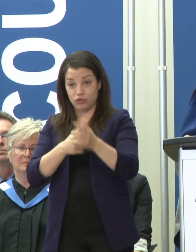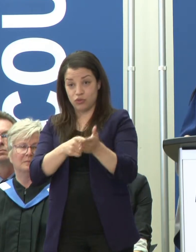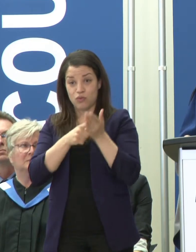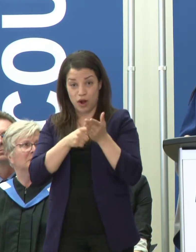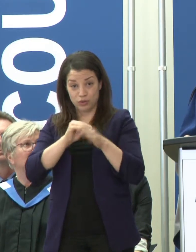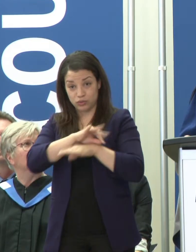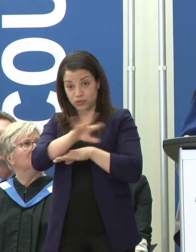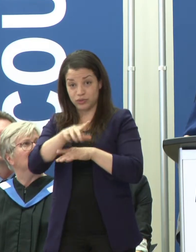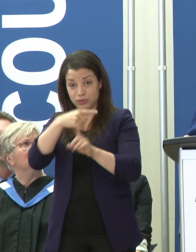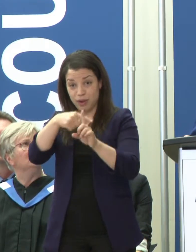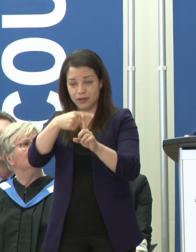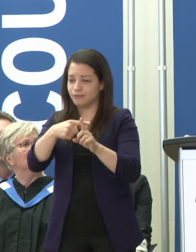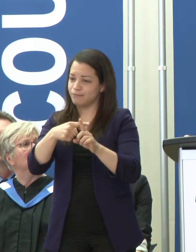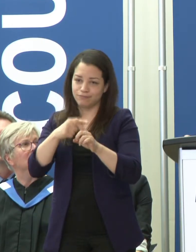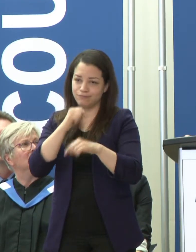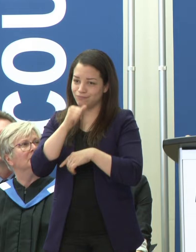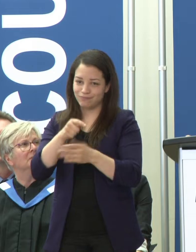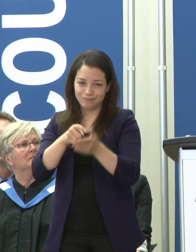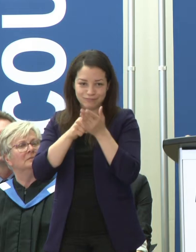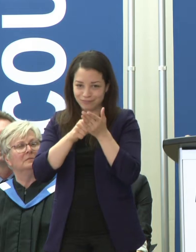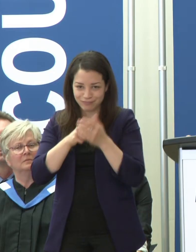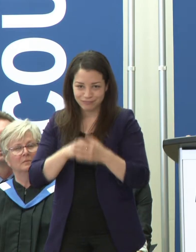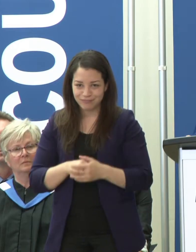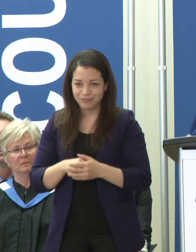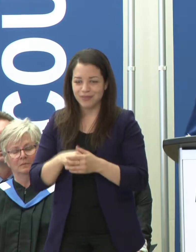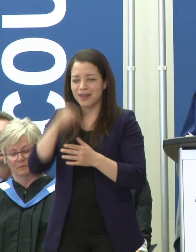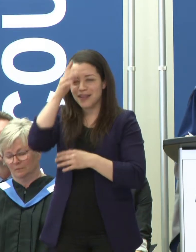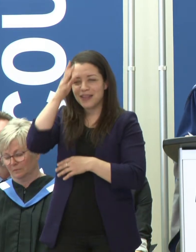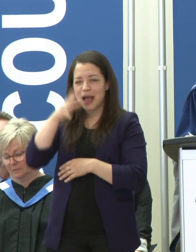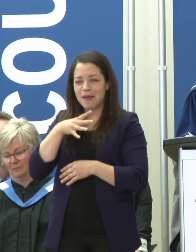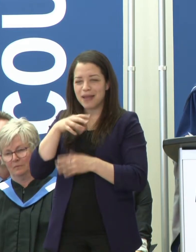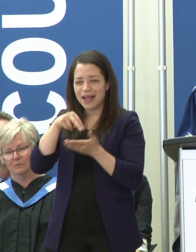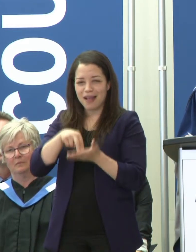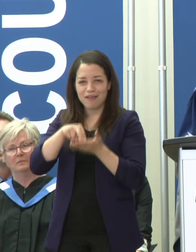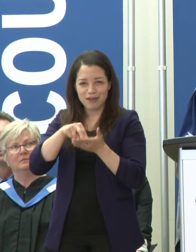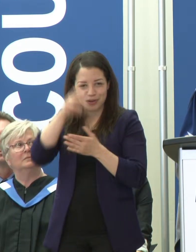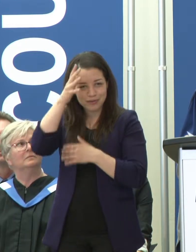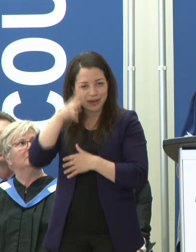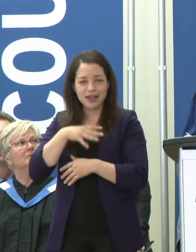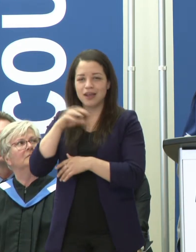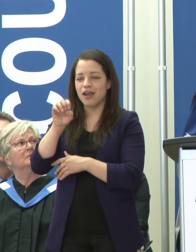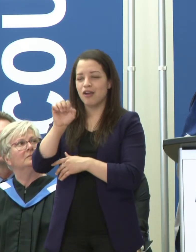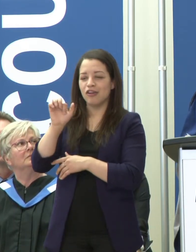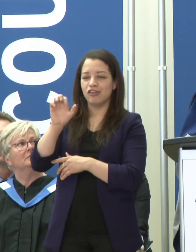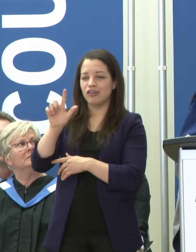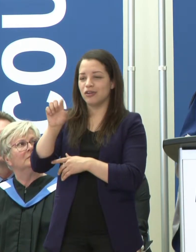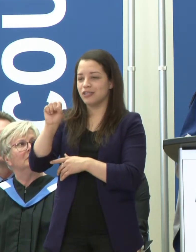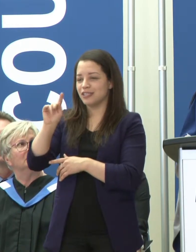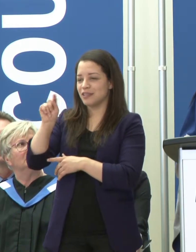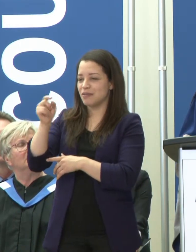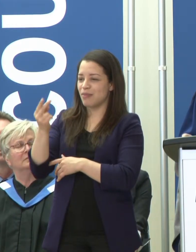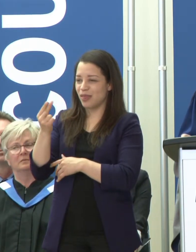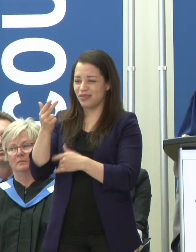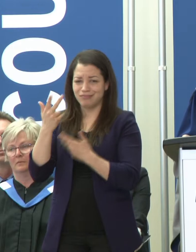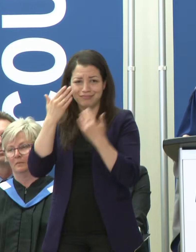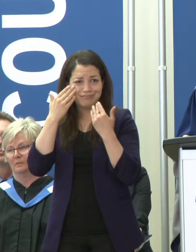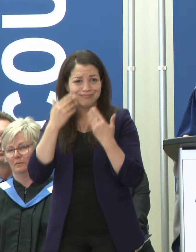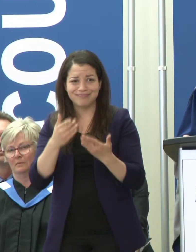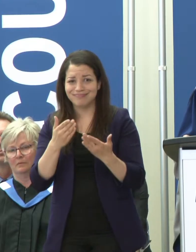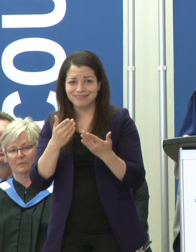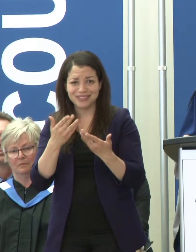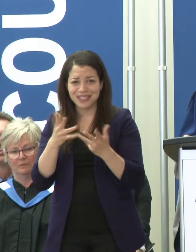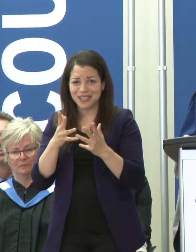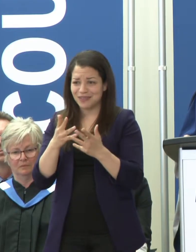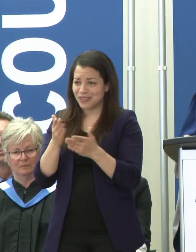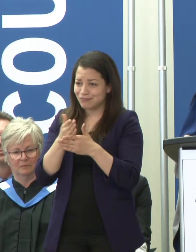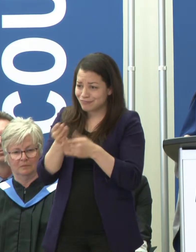others. Earl Smith didn't know that his humble act of sharing that military patch with Barack Obama in that